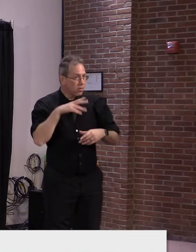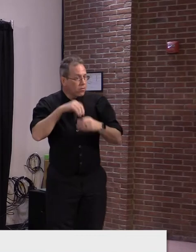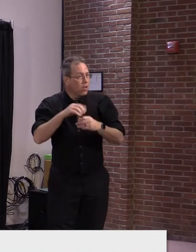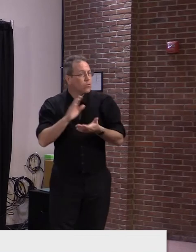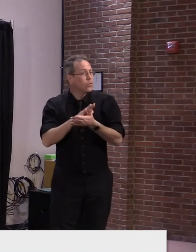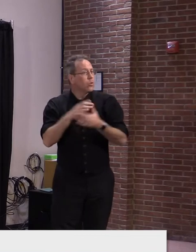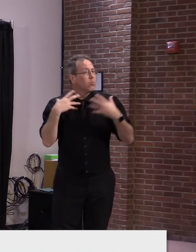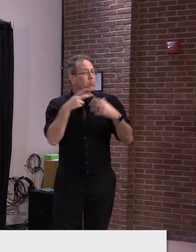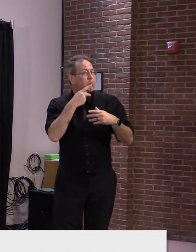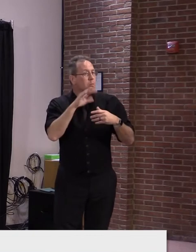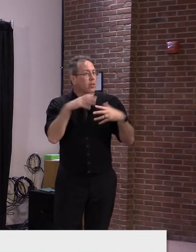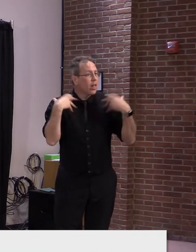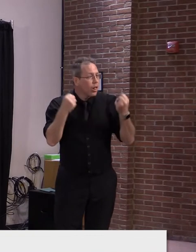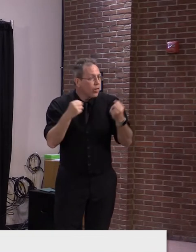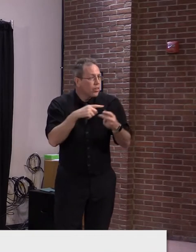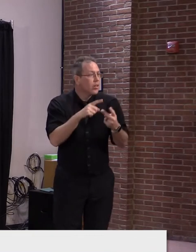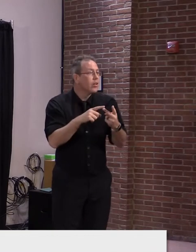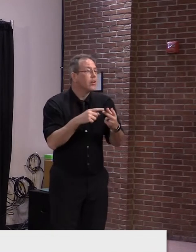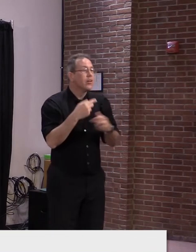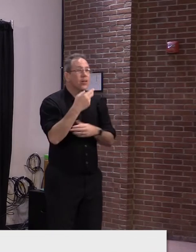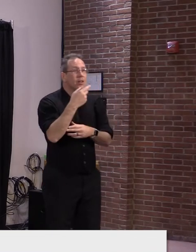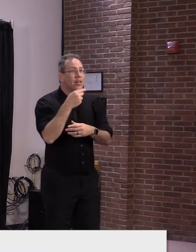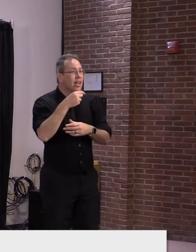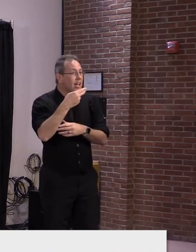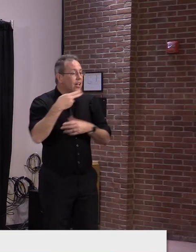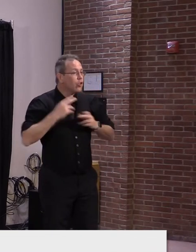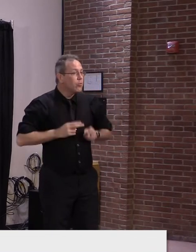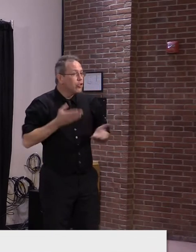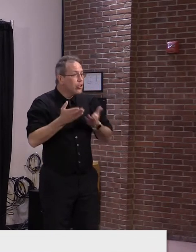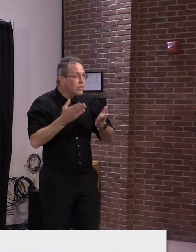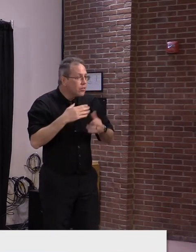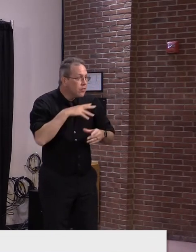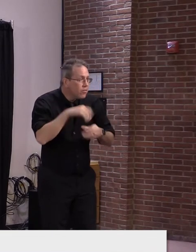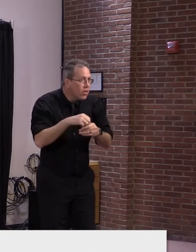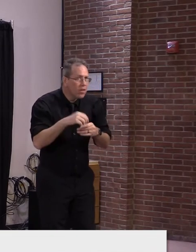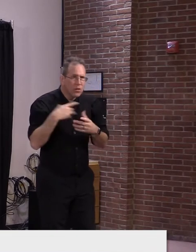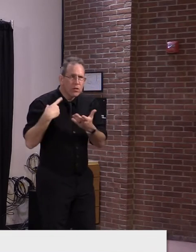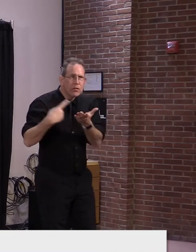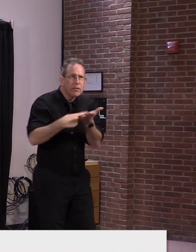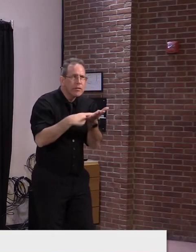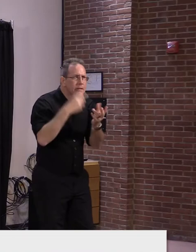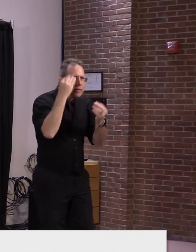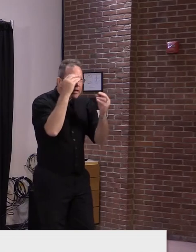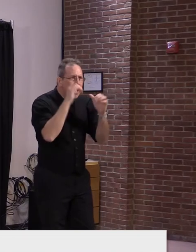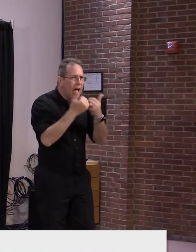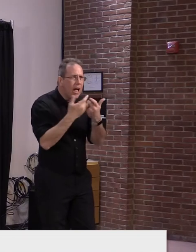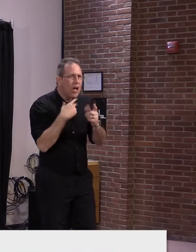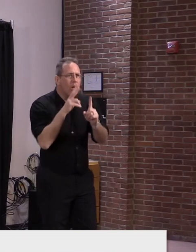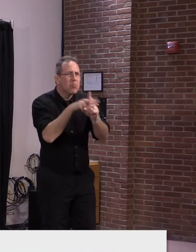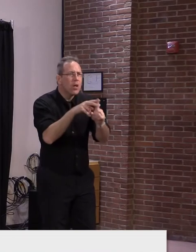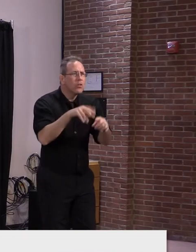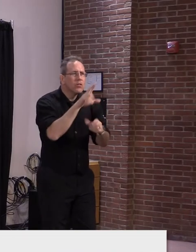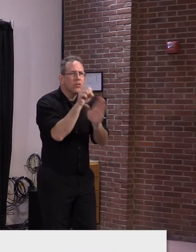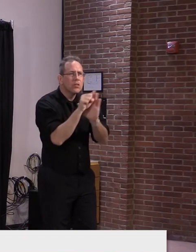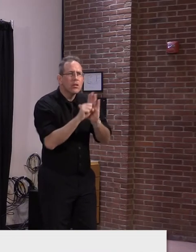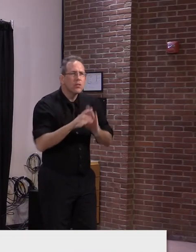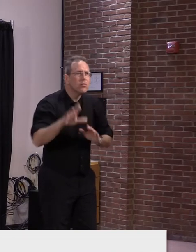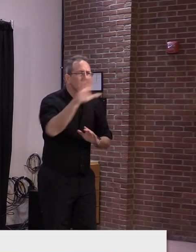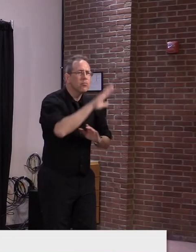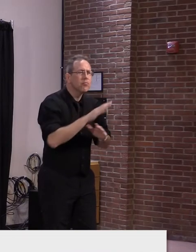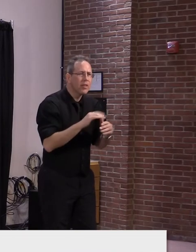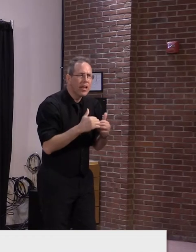Health. And then in turn, we will provide that advice to the rest of state government. So right now,